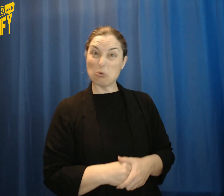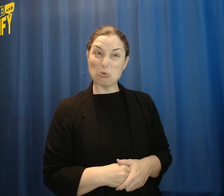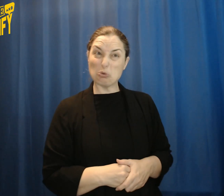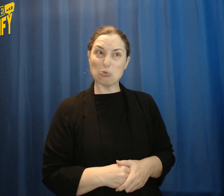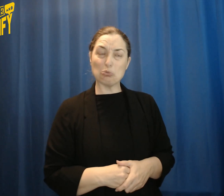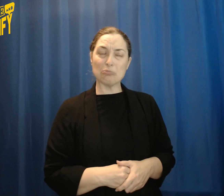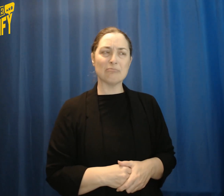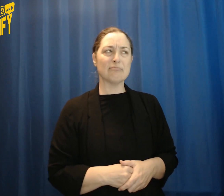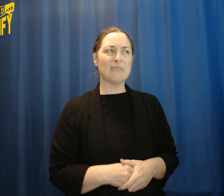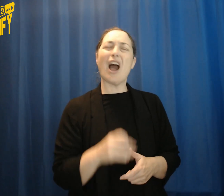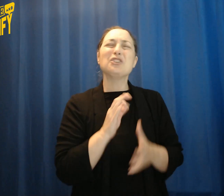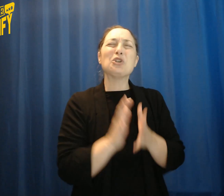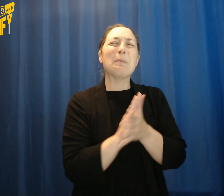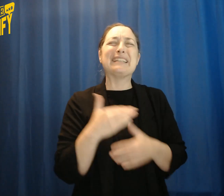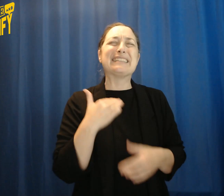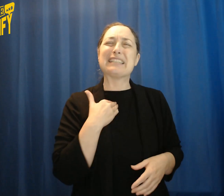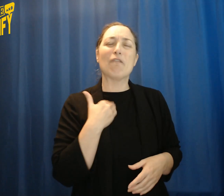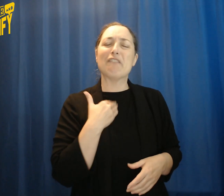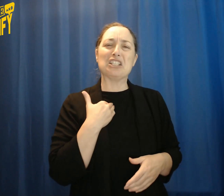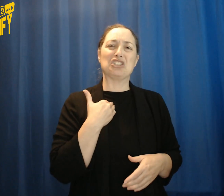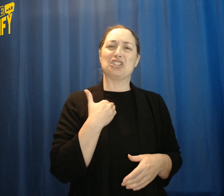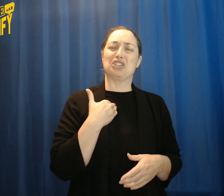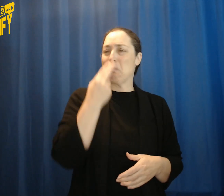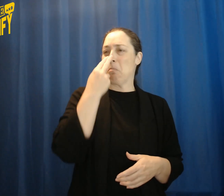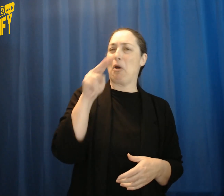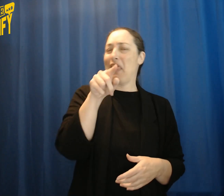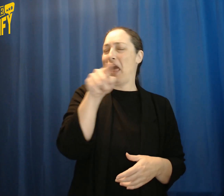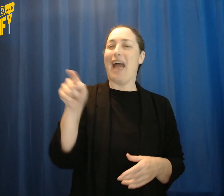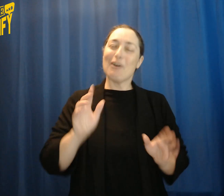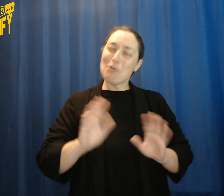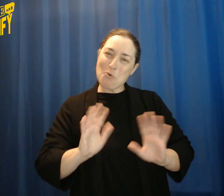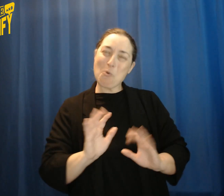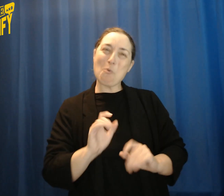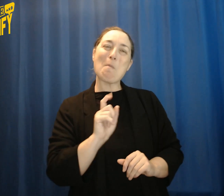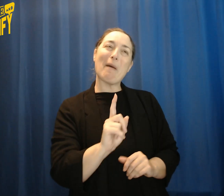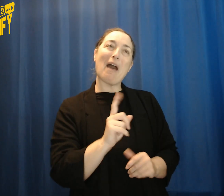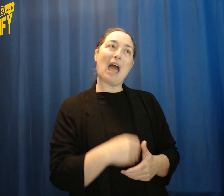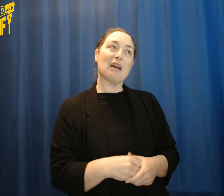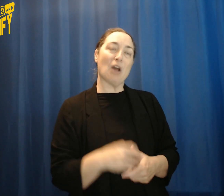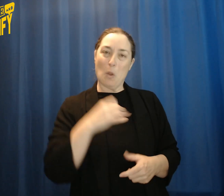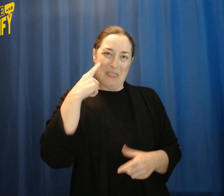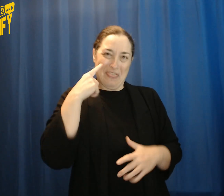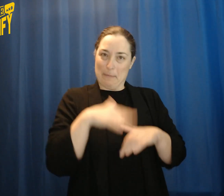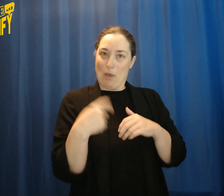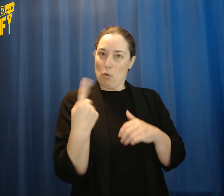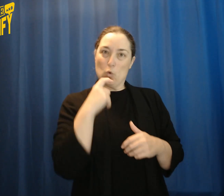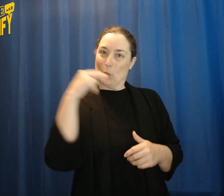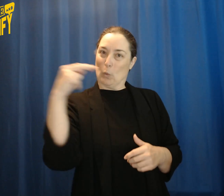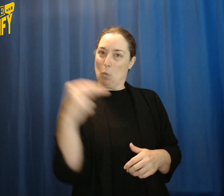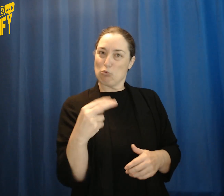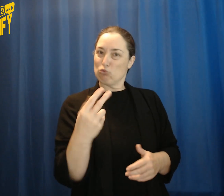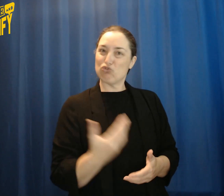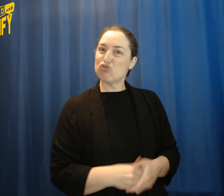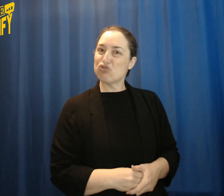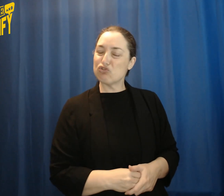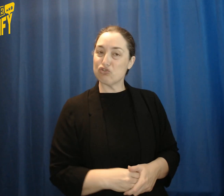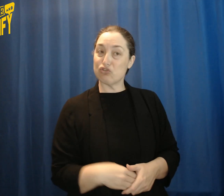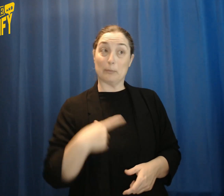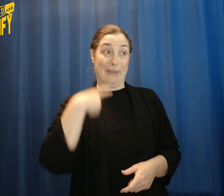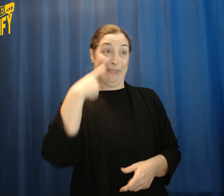statement. I don't really consider who's going to view it. Because if you start thinking about that, then you start